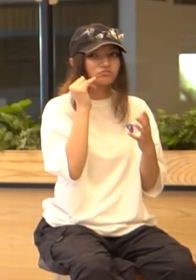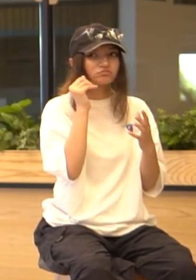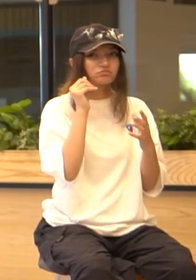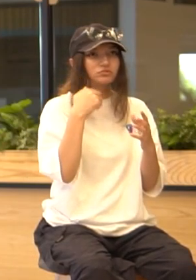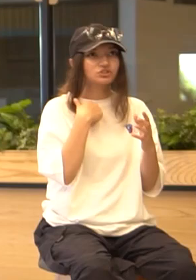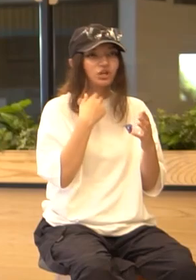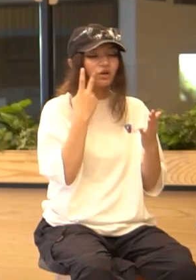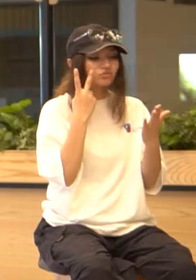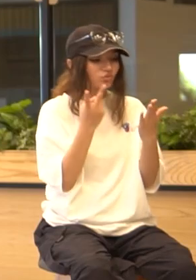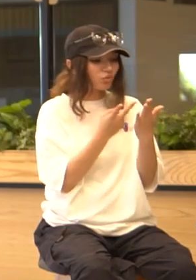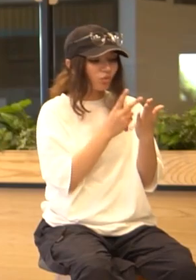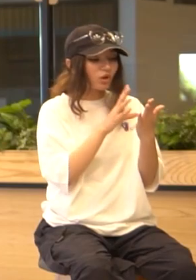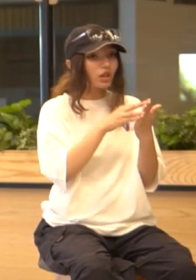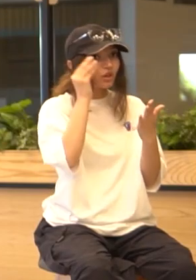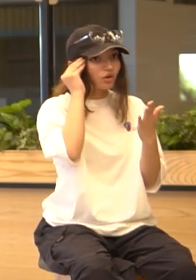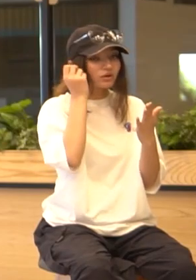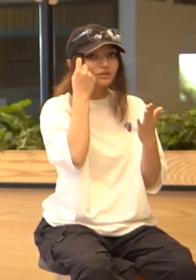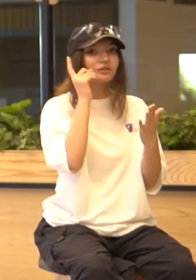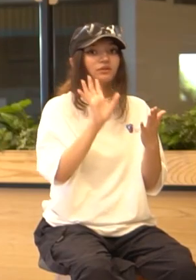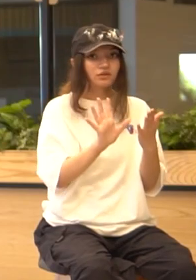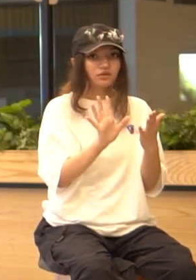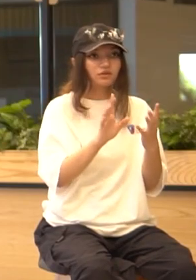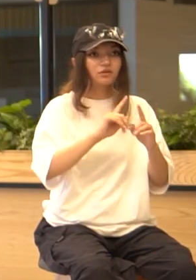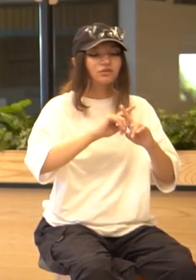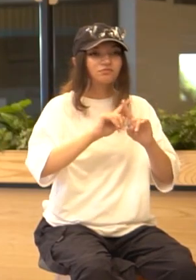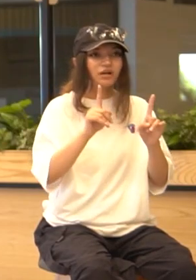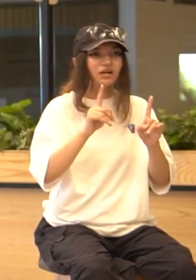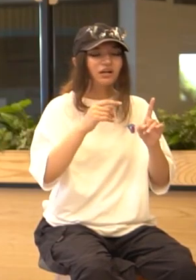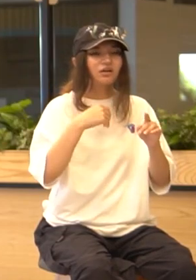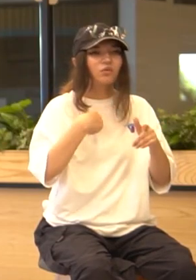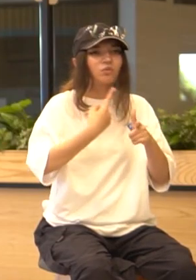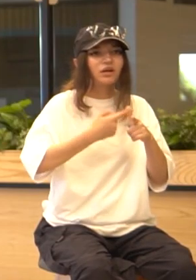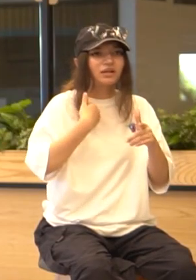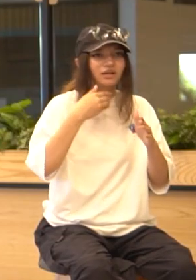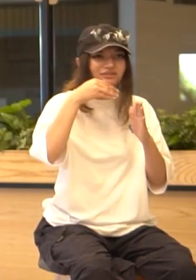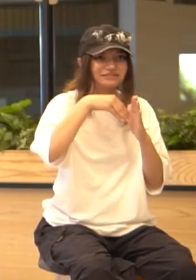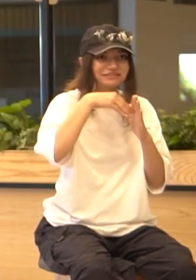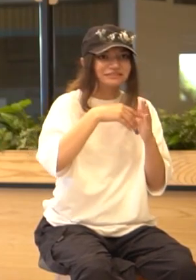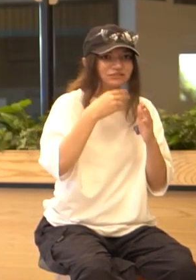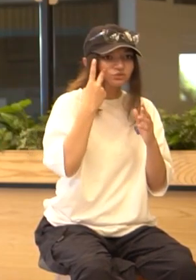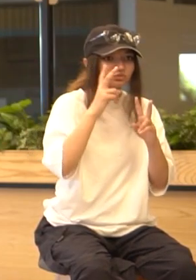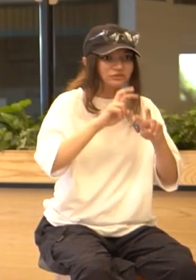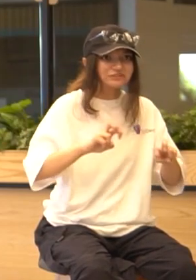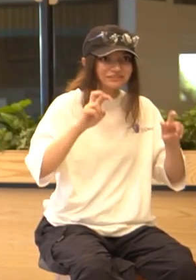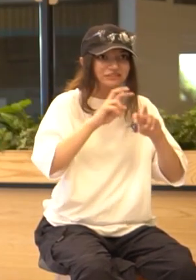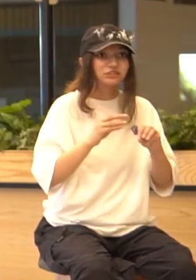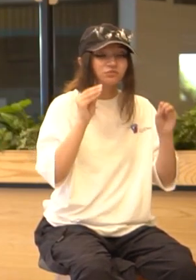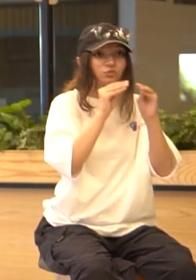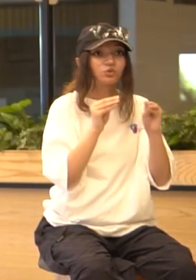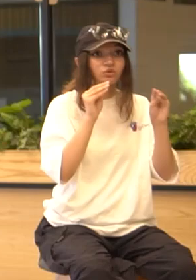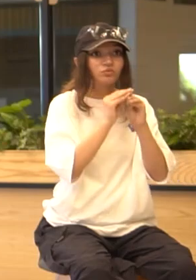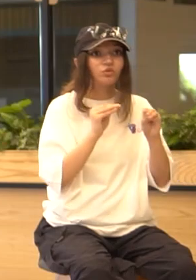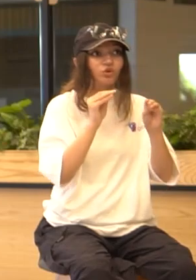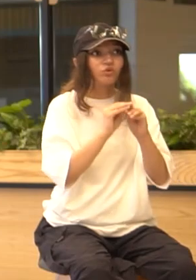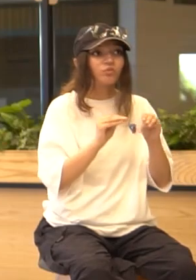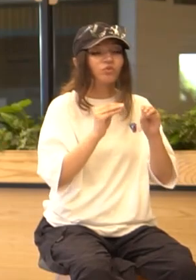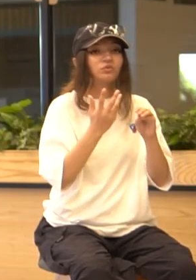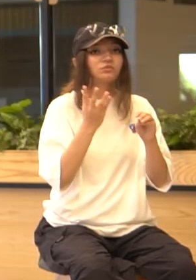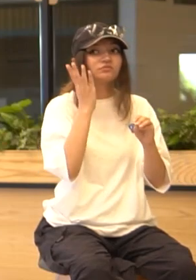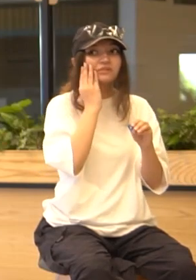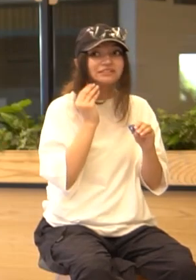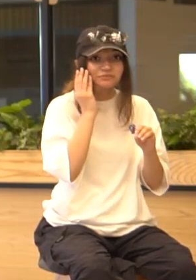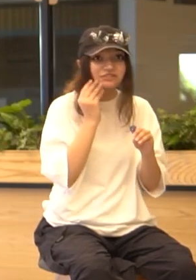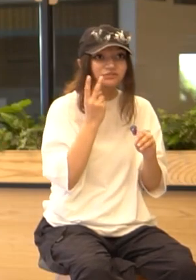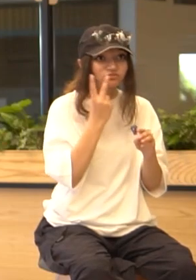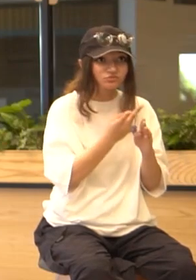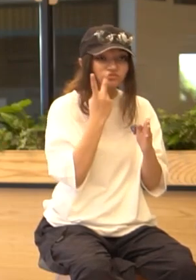be able to read it, so yeah. But then as I went deeper into it, I started, like, really experimenting with the shapes and fonts,